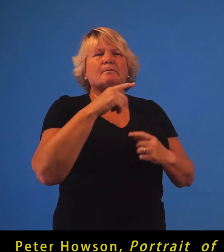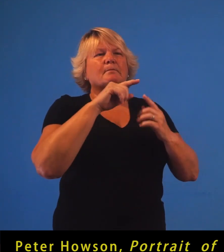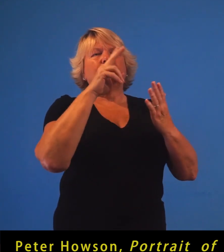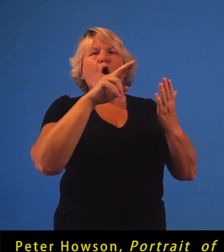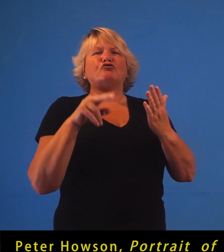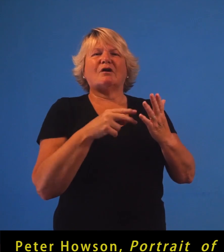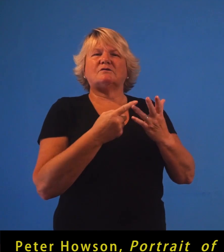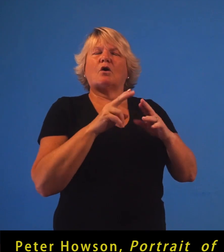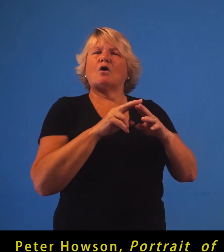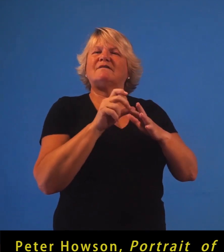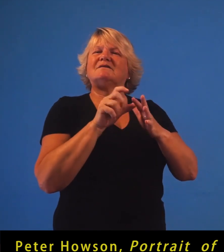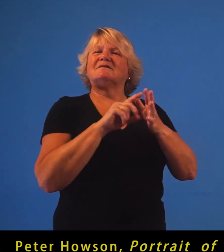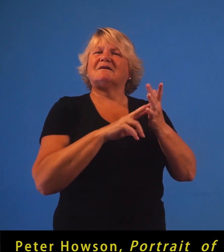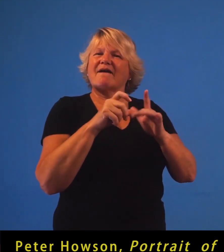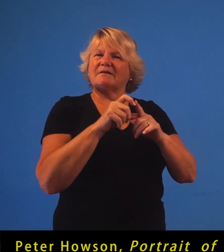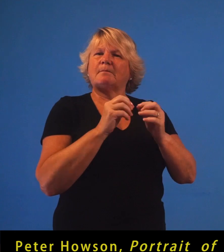Portrait of David Bowie.